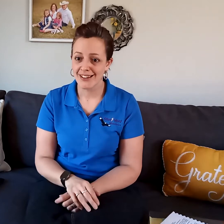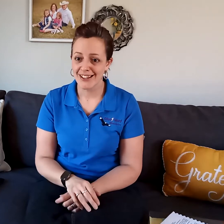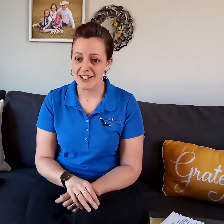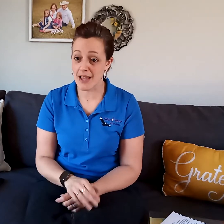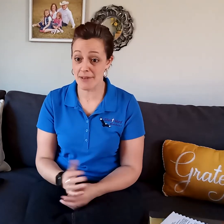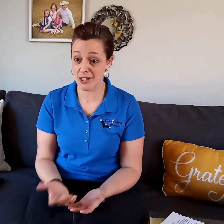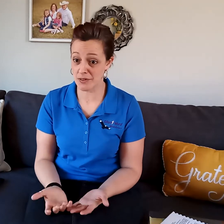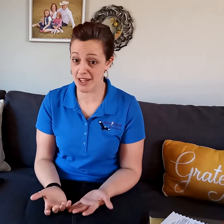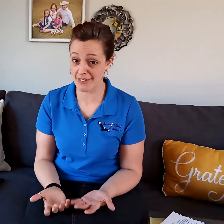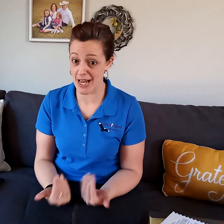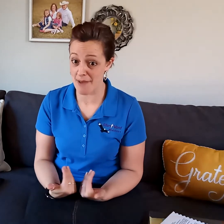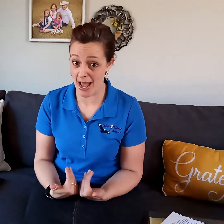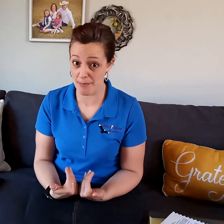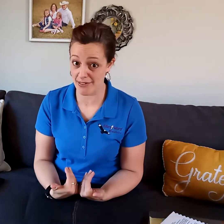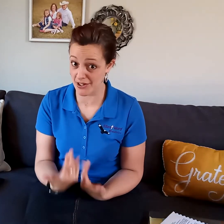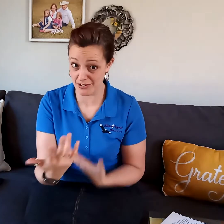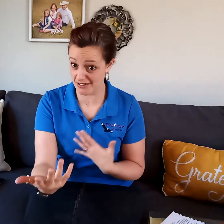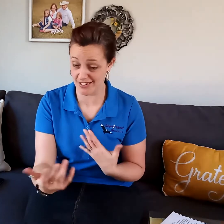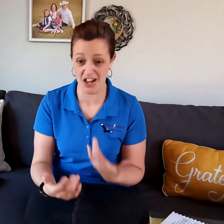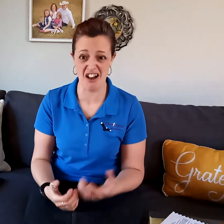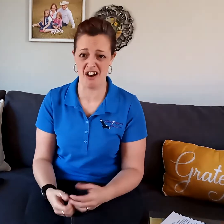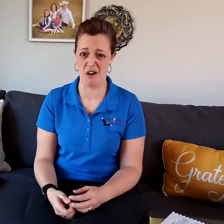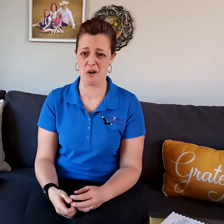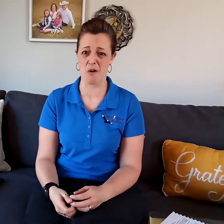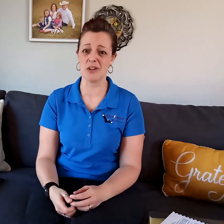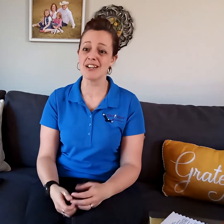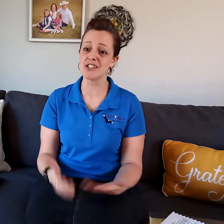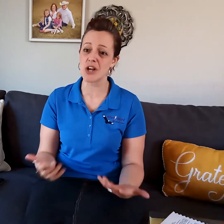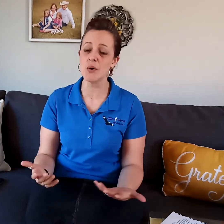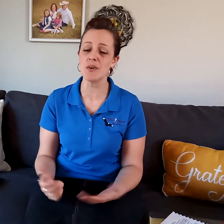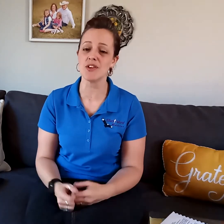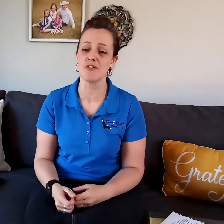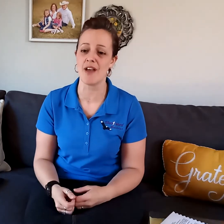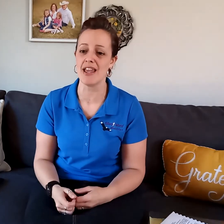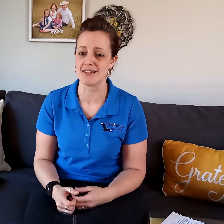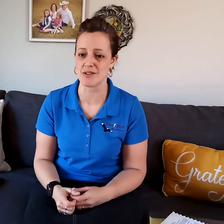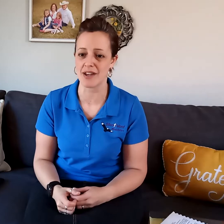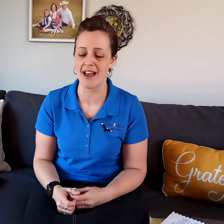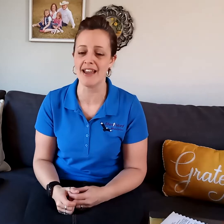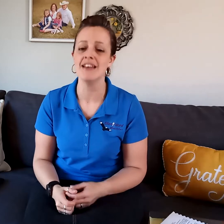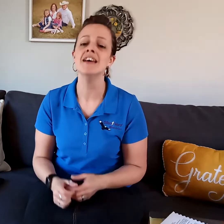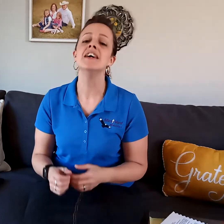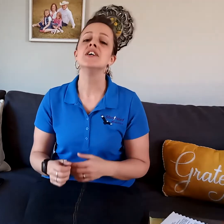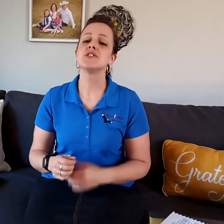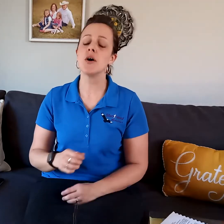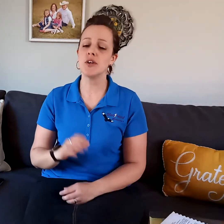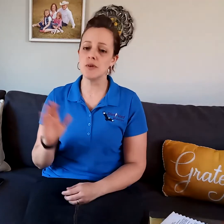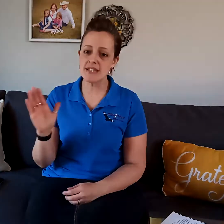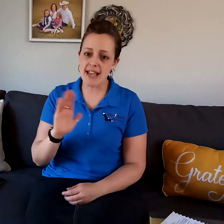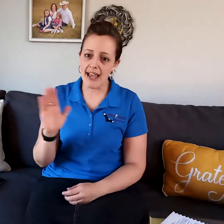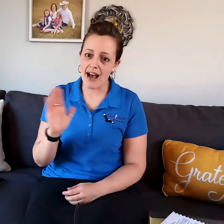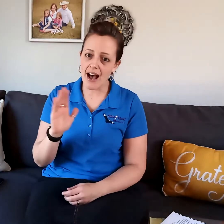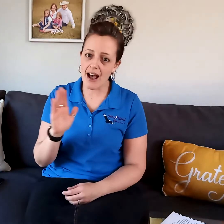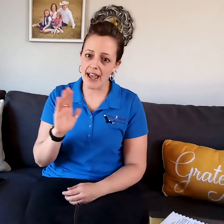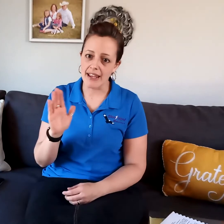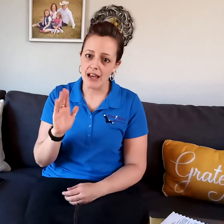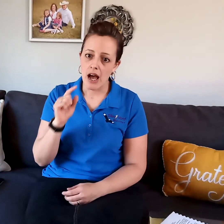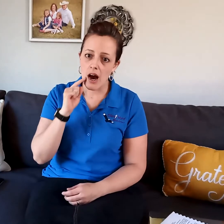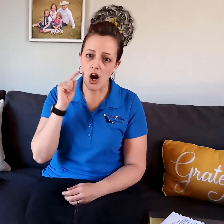Does that make you think that I'm happy that you... No, you're going to show it with your face, okay? So you would say, hi, are